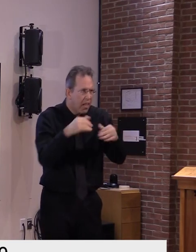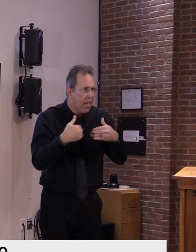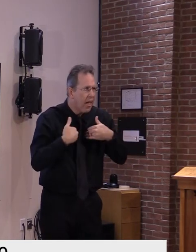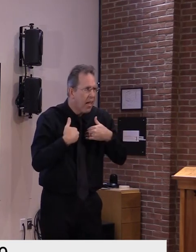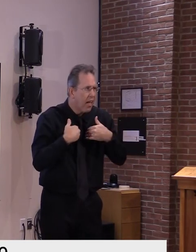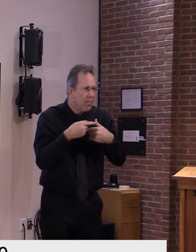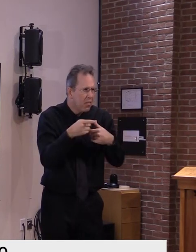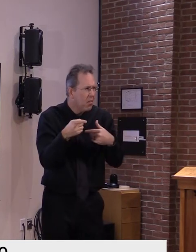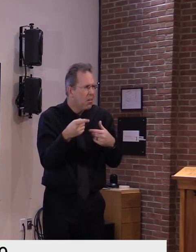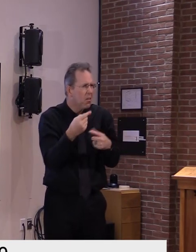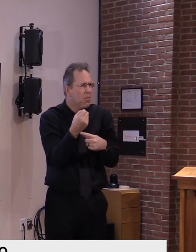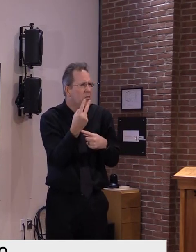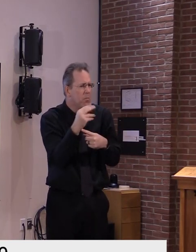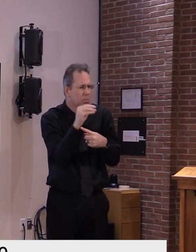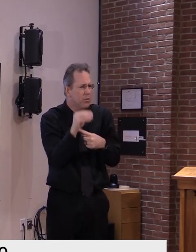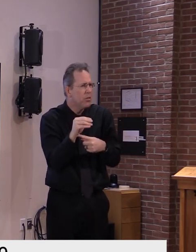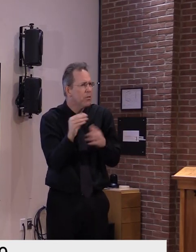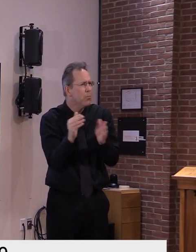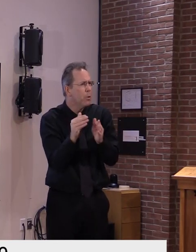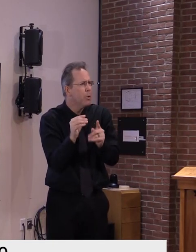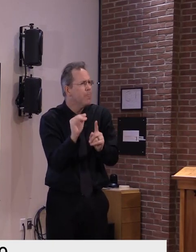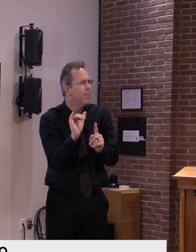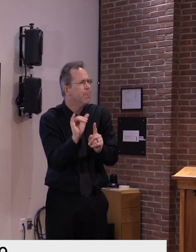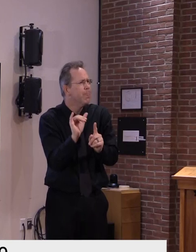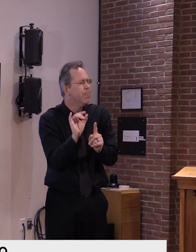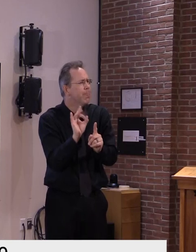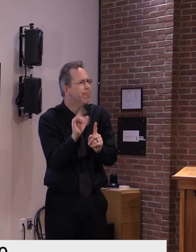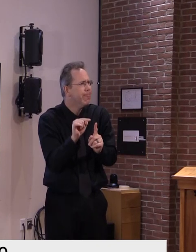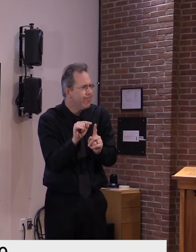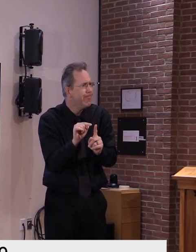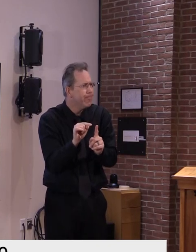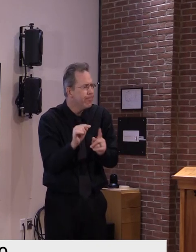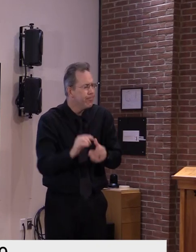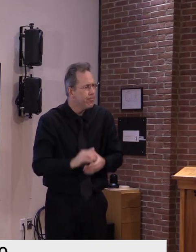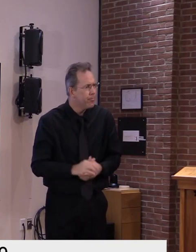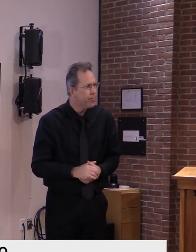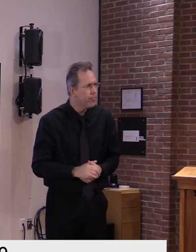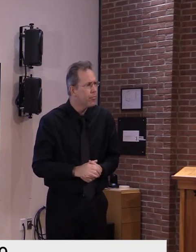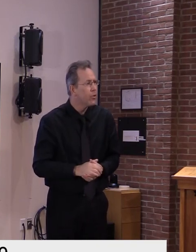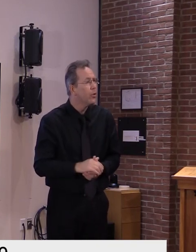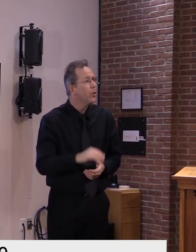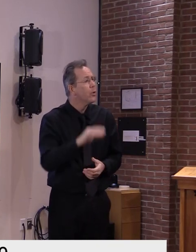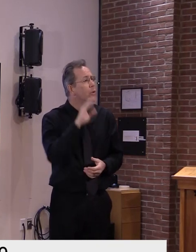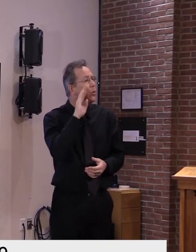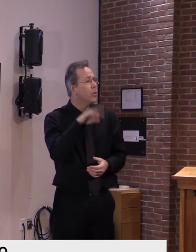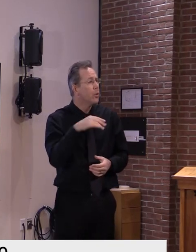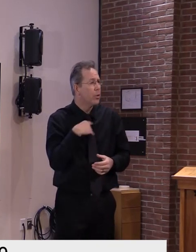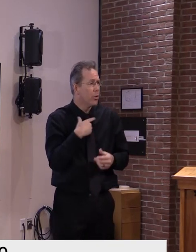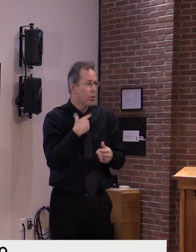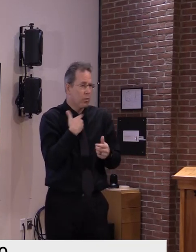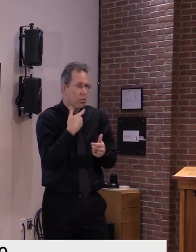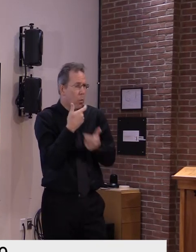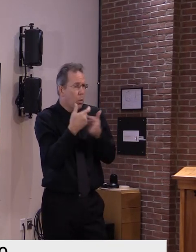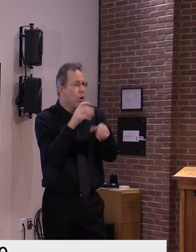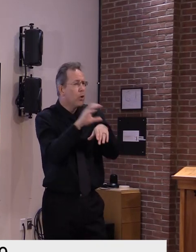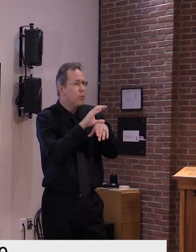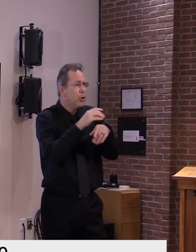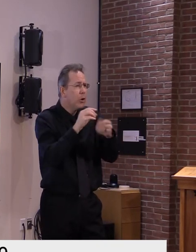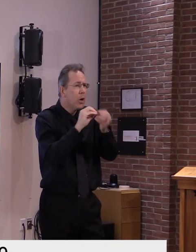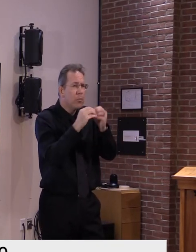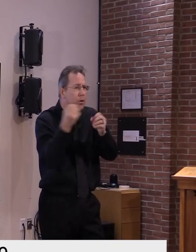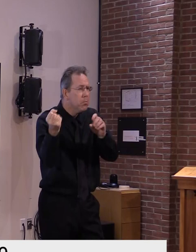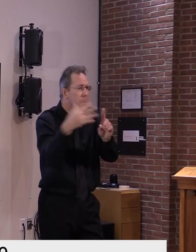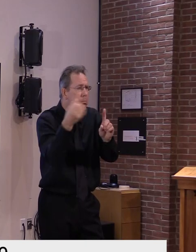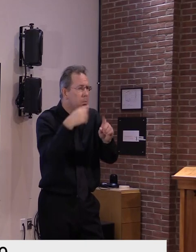look at our daily counts, you've noted that our daily numbers continue to go up and down a bit. They were